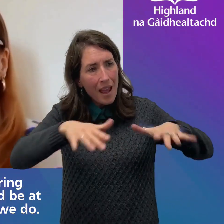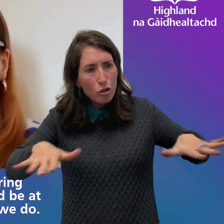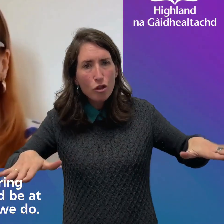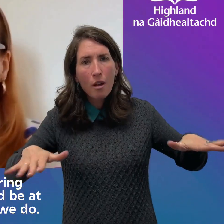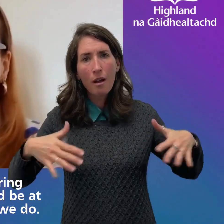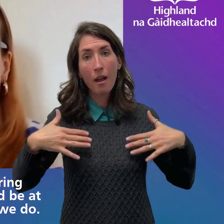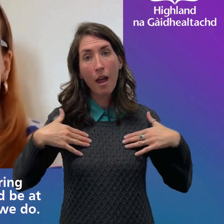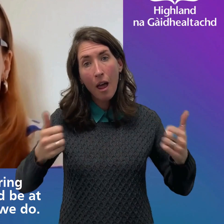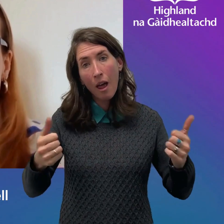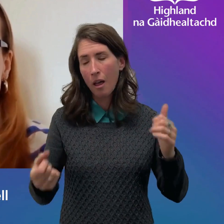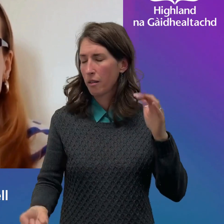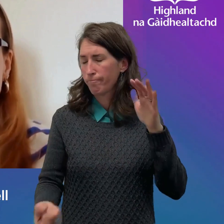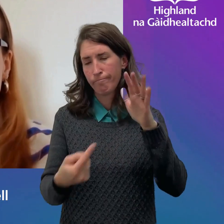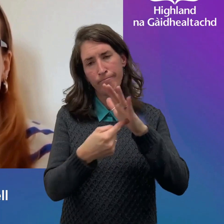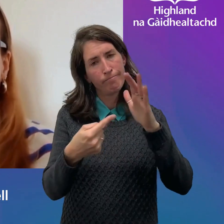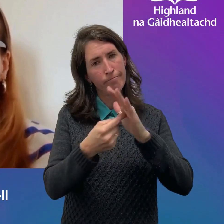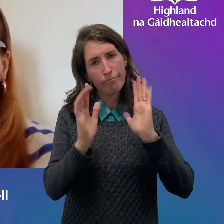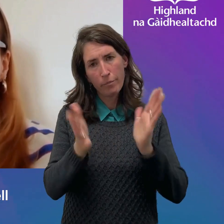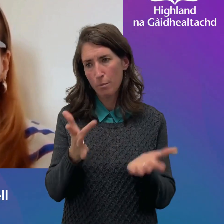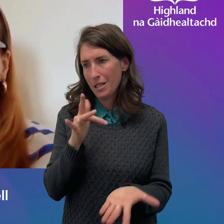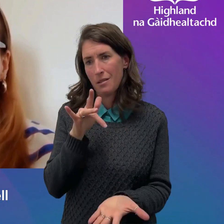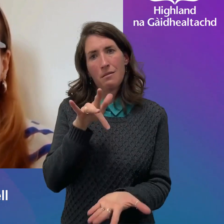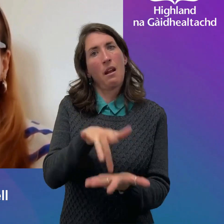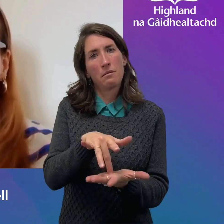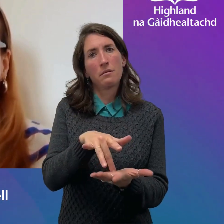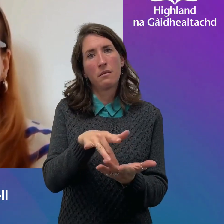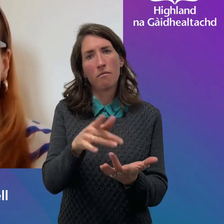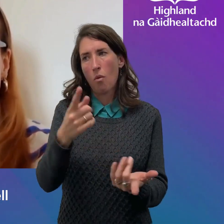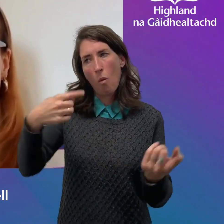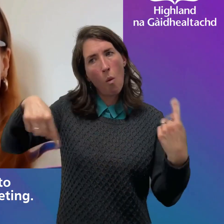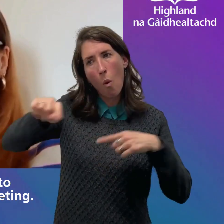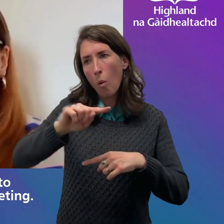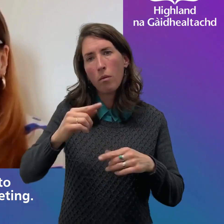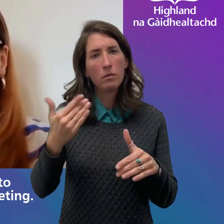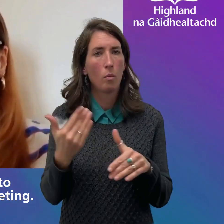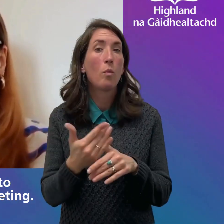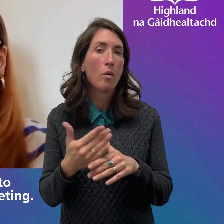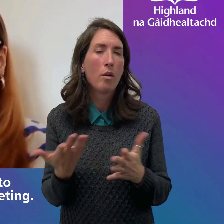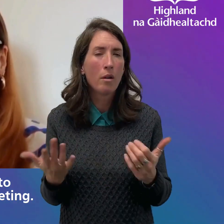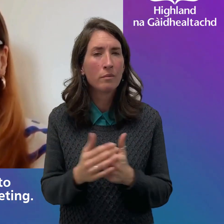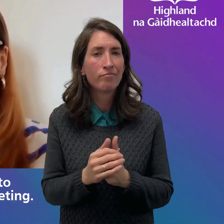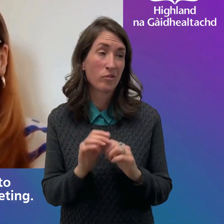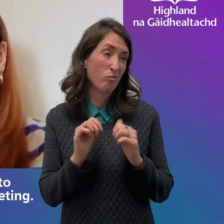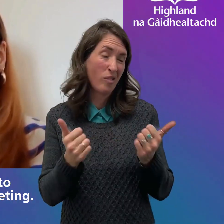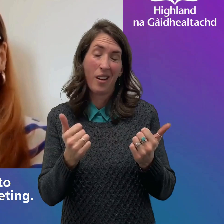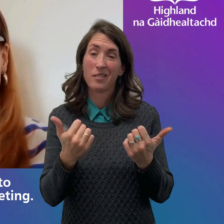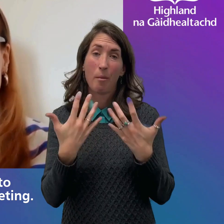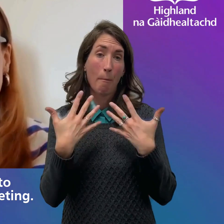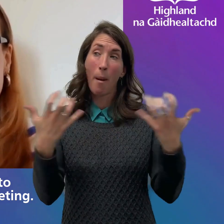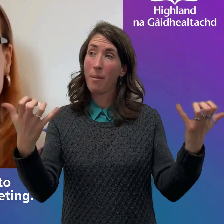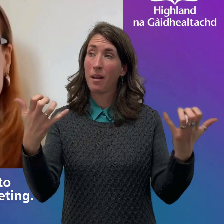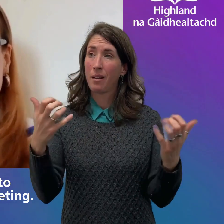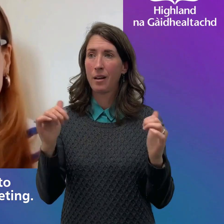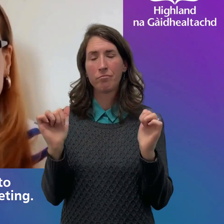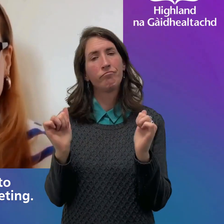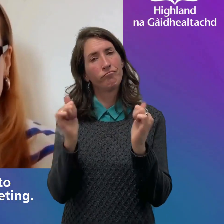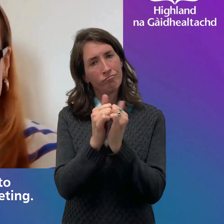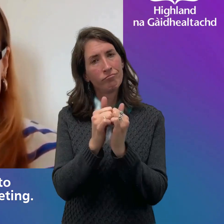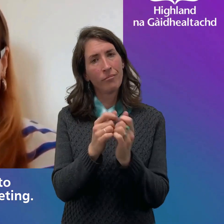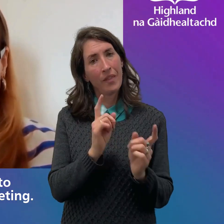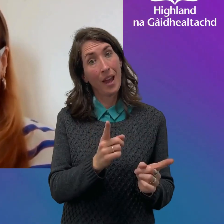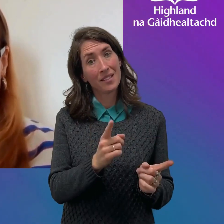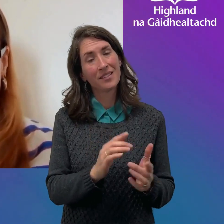the center of everything we do so we a really good discussion about that as well and it was great to be able to publicly endorse that in our meeting.